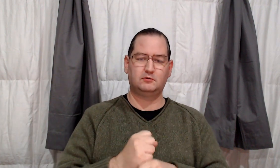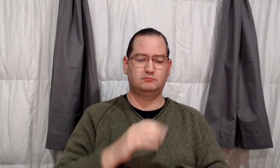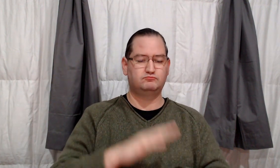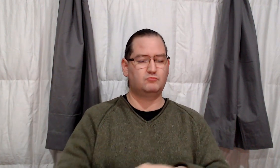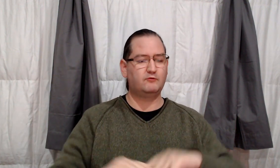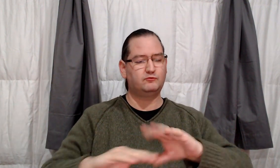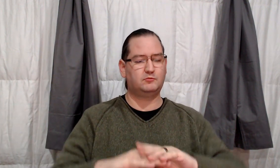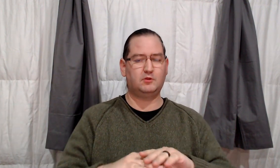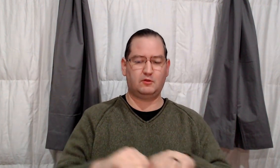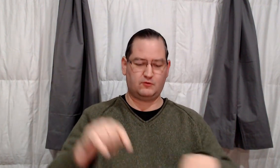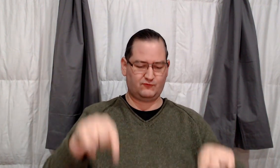in.